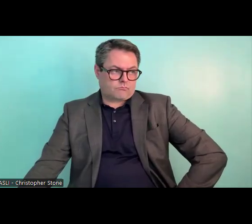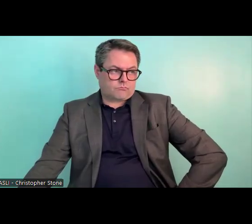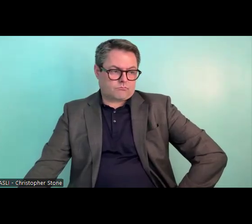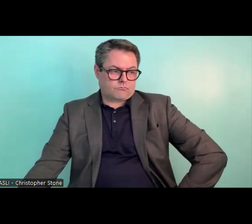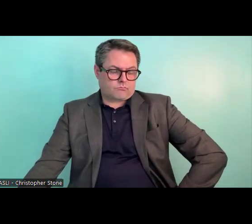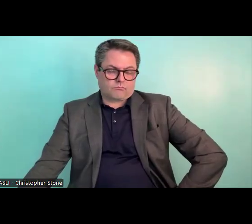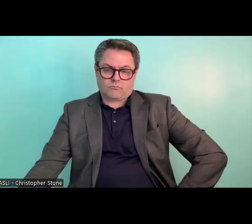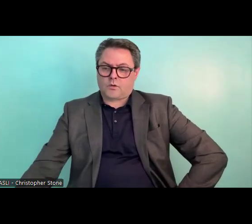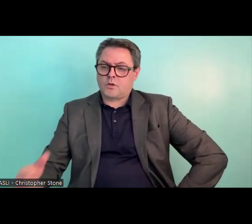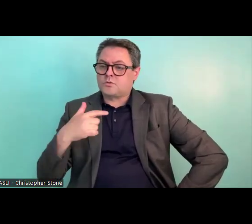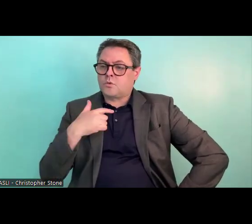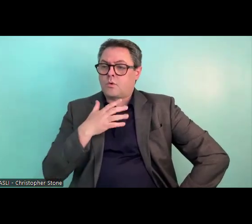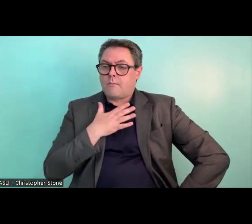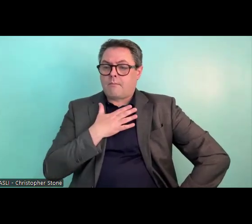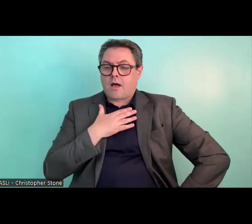Okay.